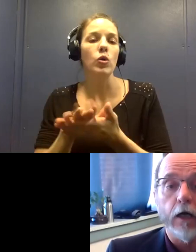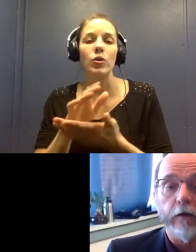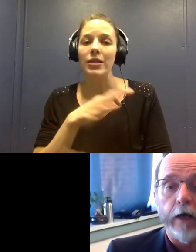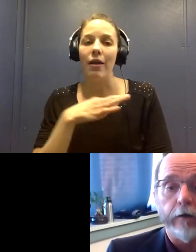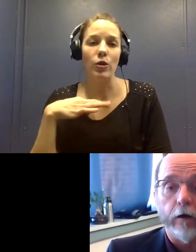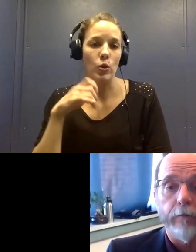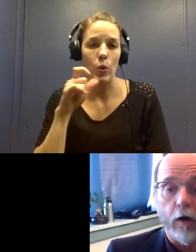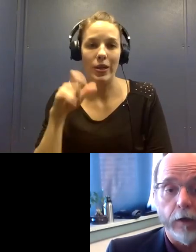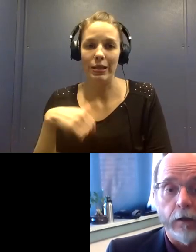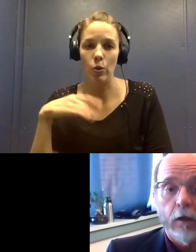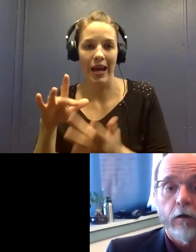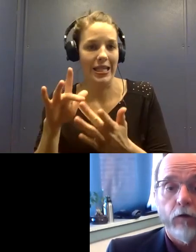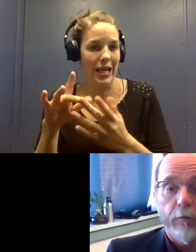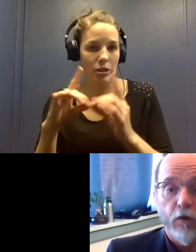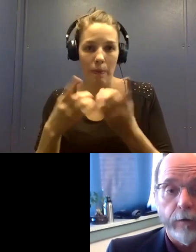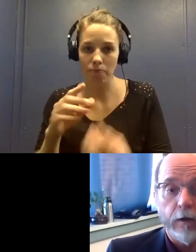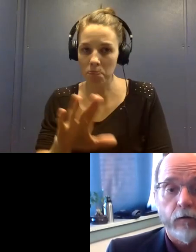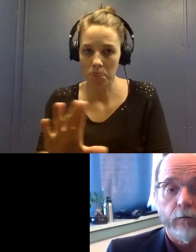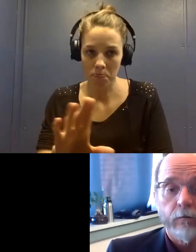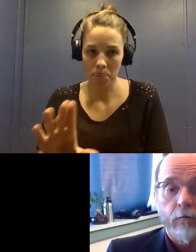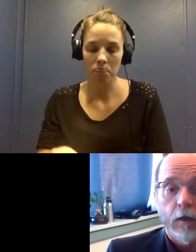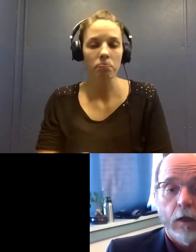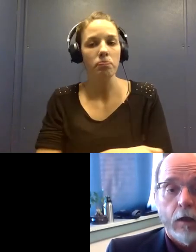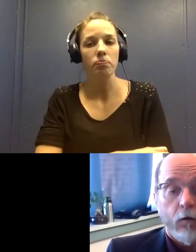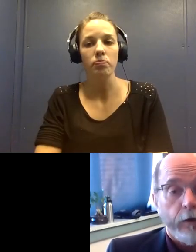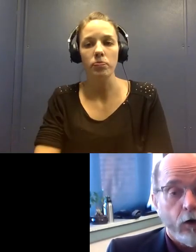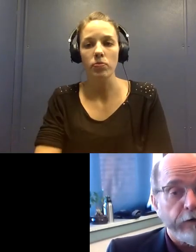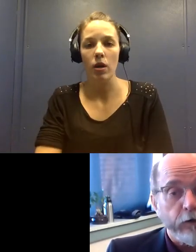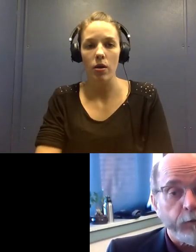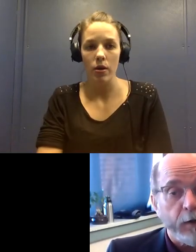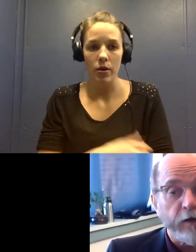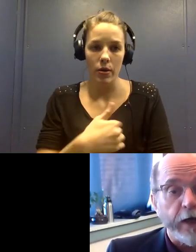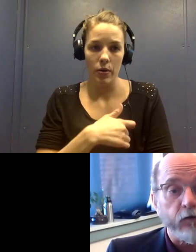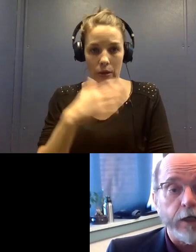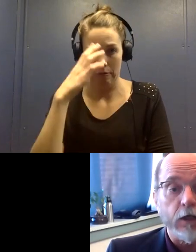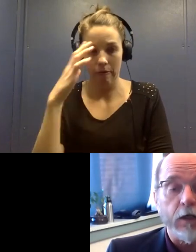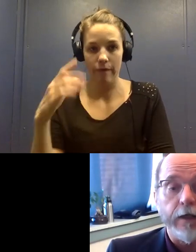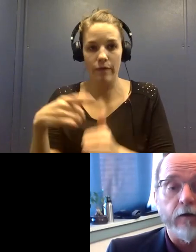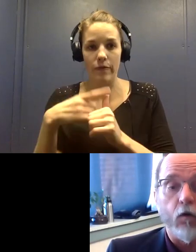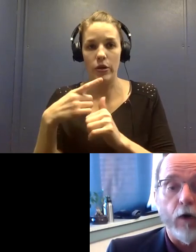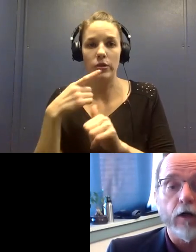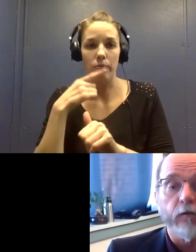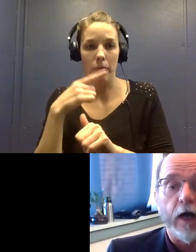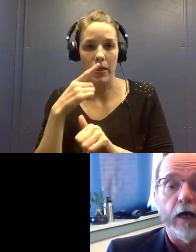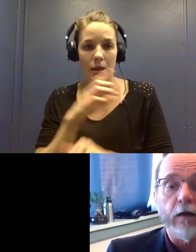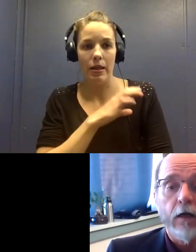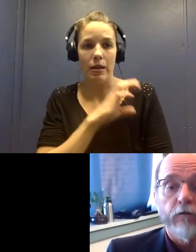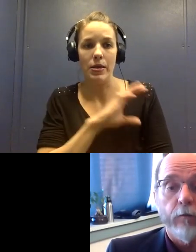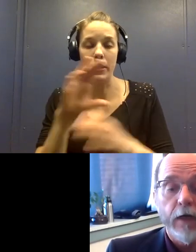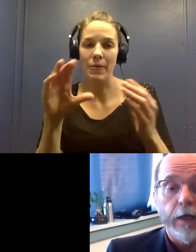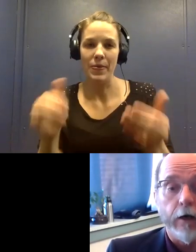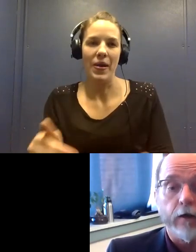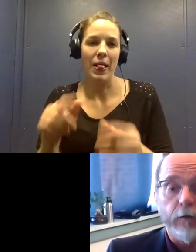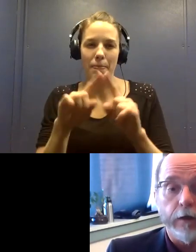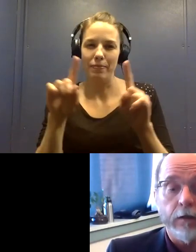need to contact our department for appointments. We know our first public vaccination clinic is a welcome sign for